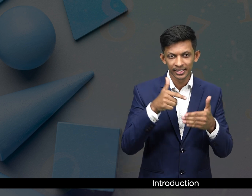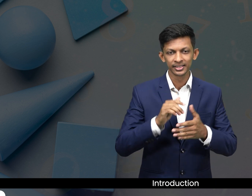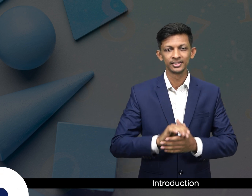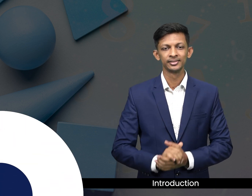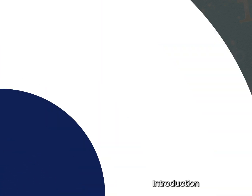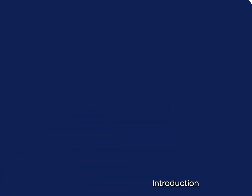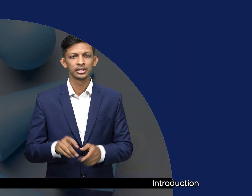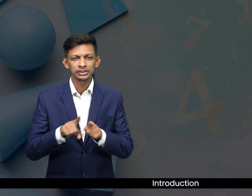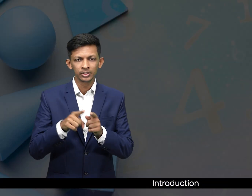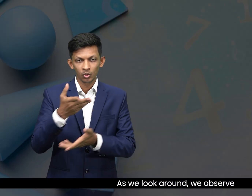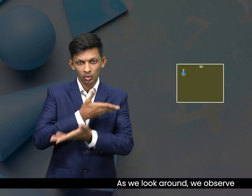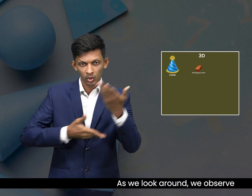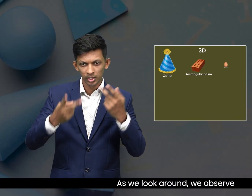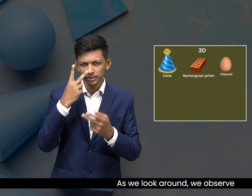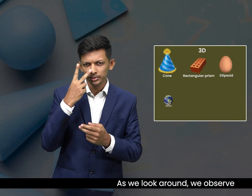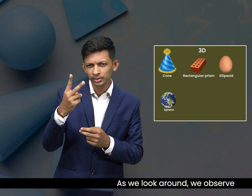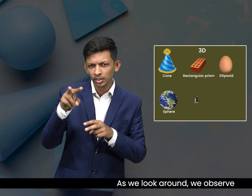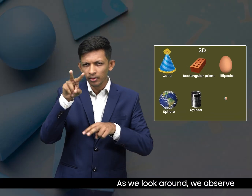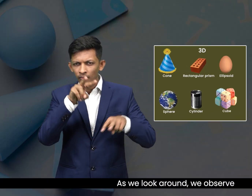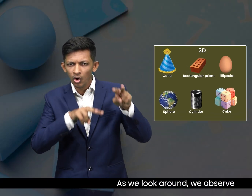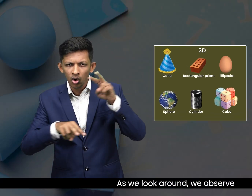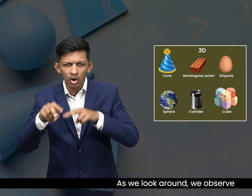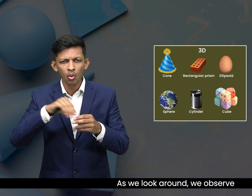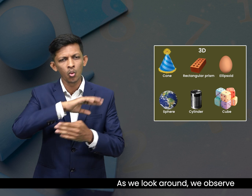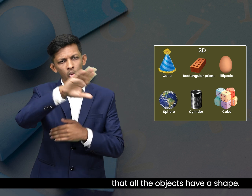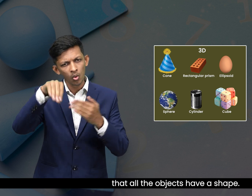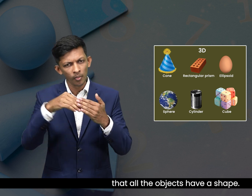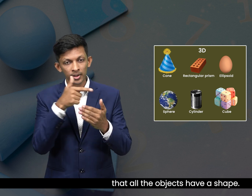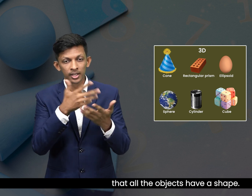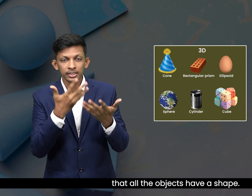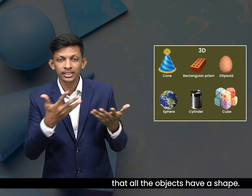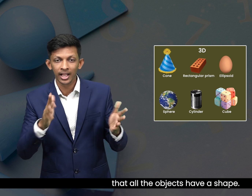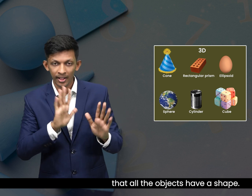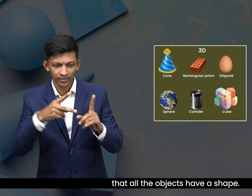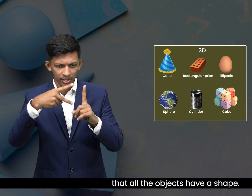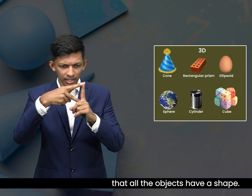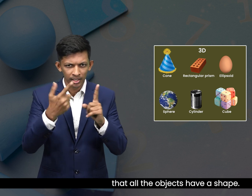Introduction. As we look around, we observe that all the objects have a shape.